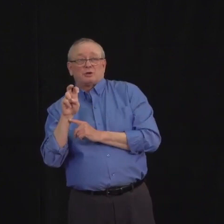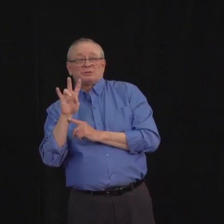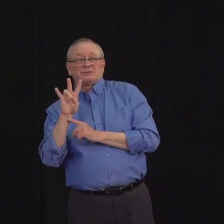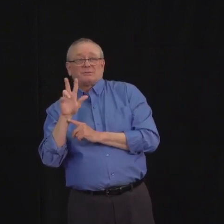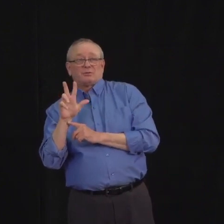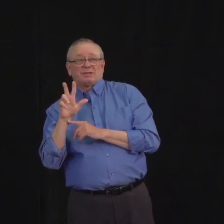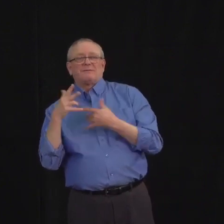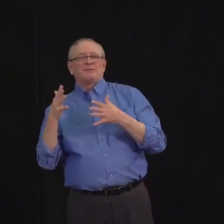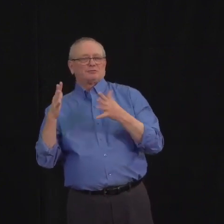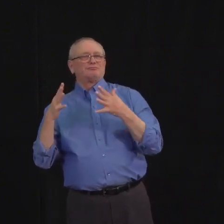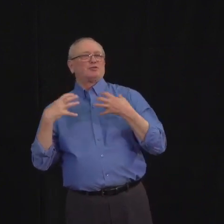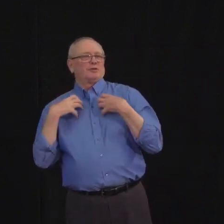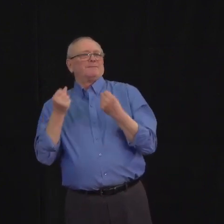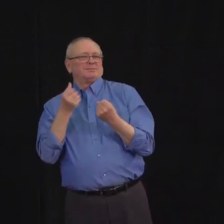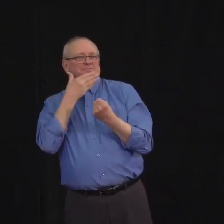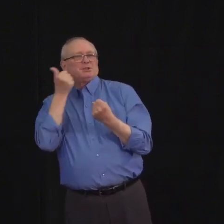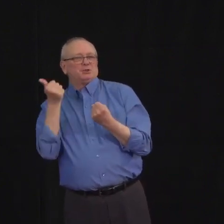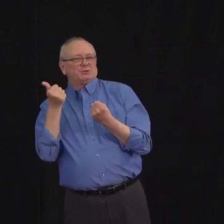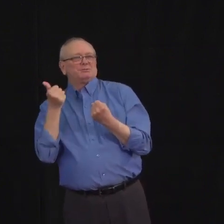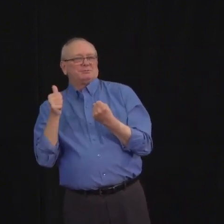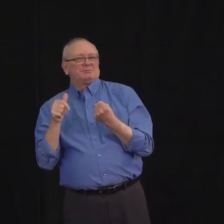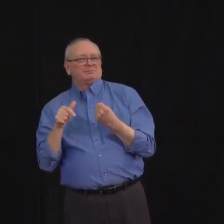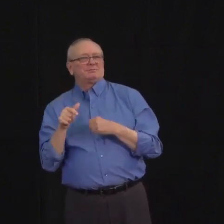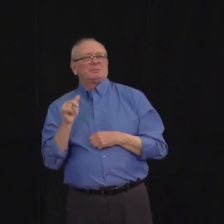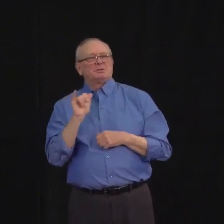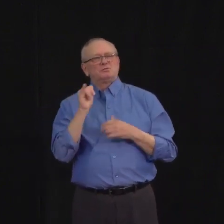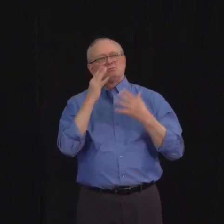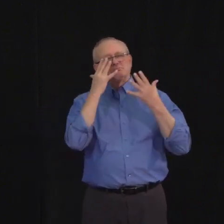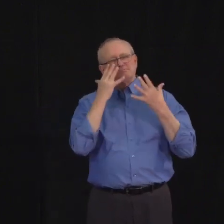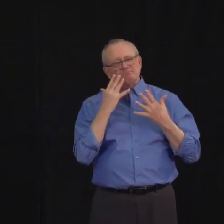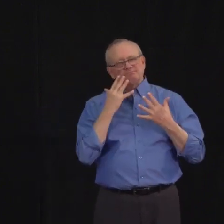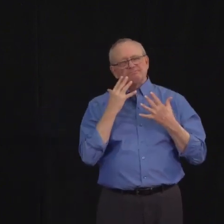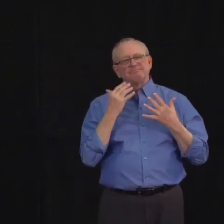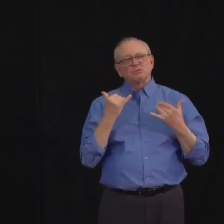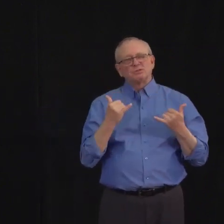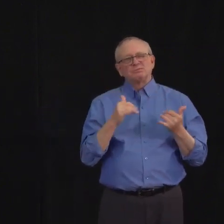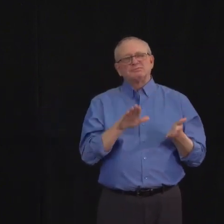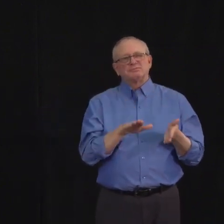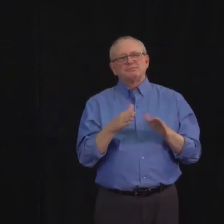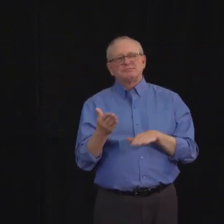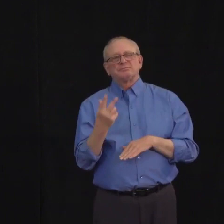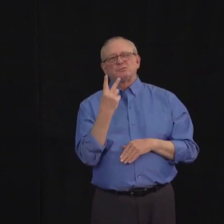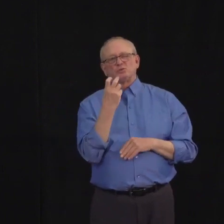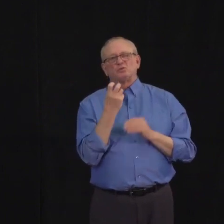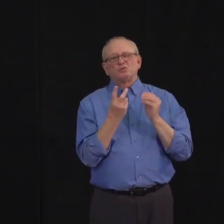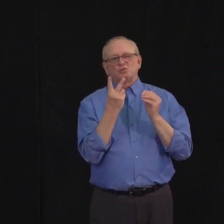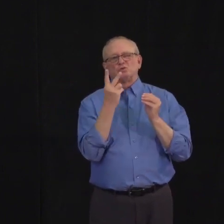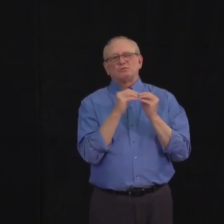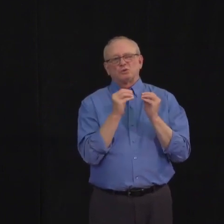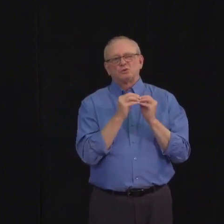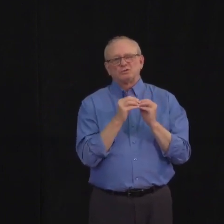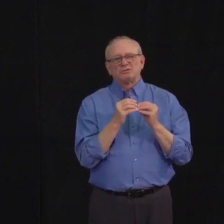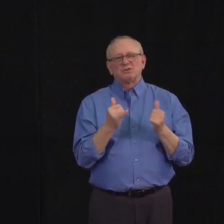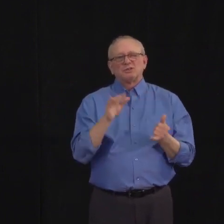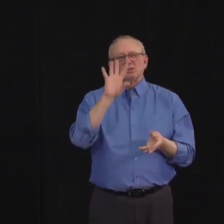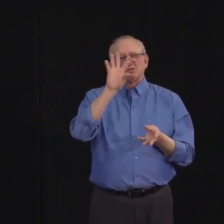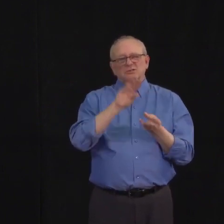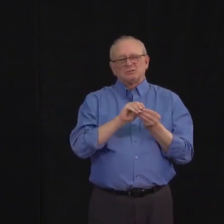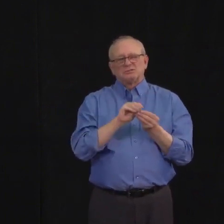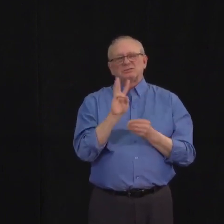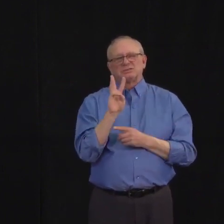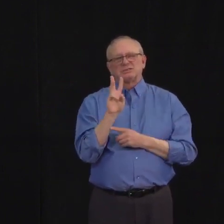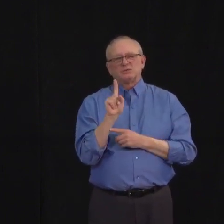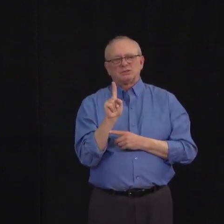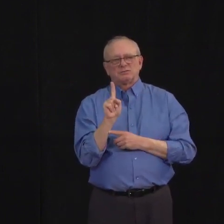I am sad to report two additional deaths today, bringing our total to 61. One of these deaths involved a